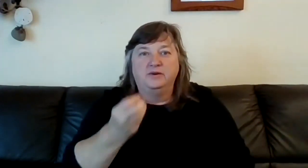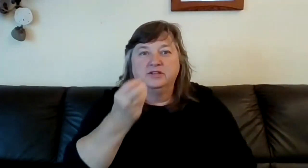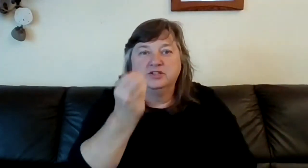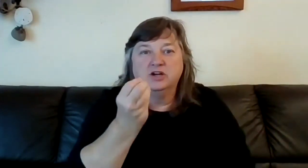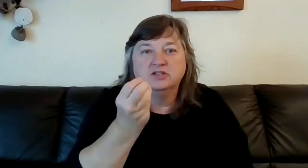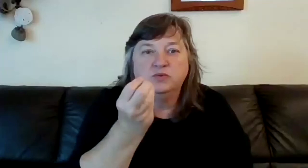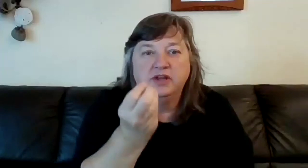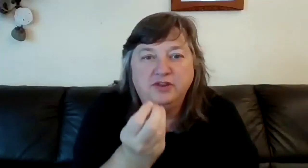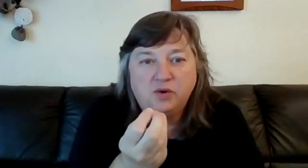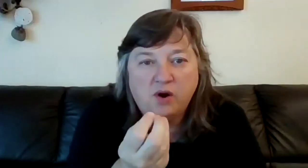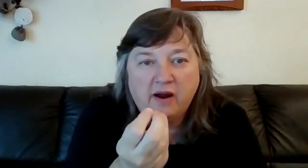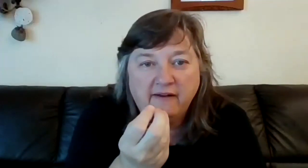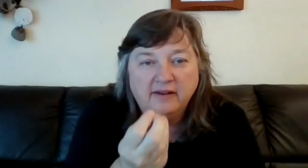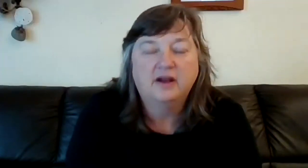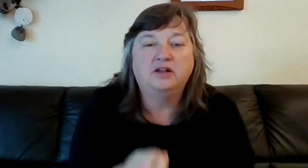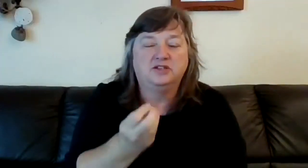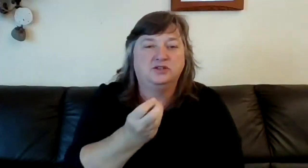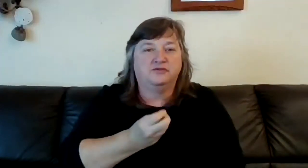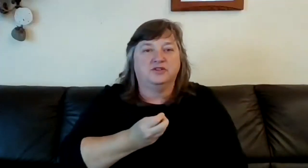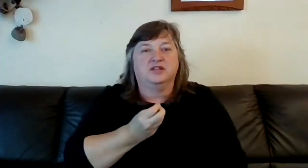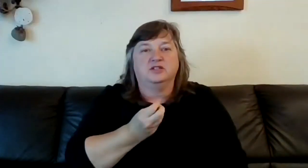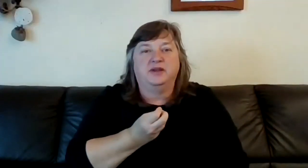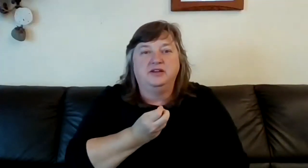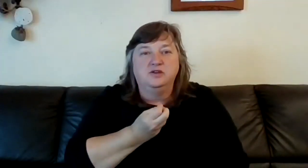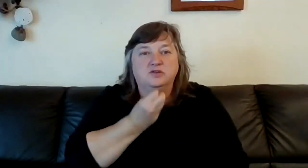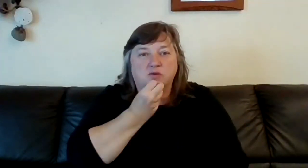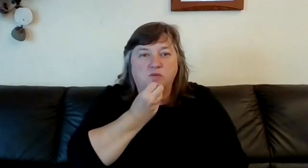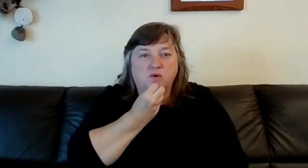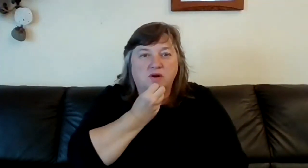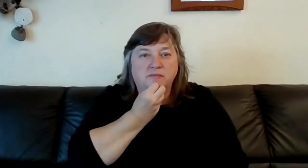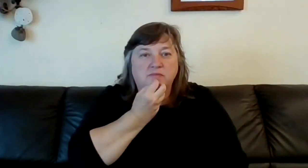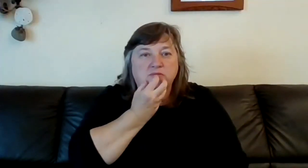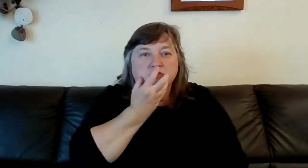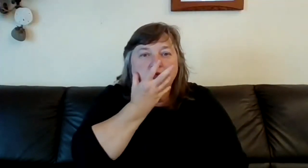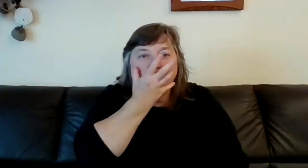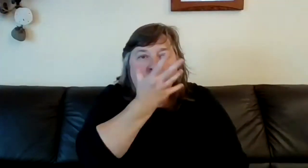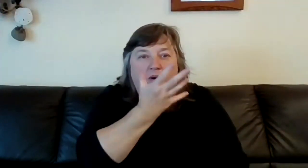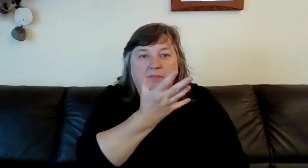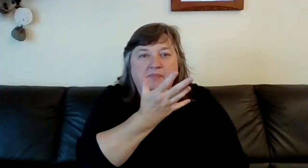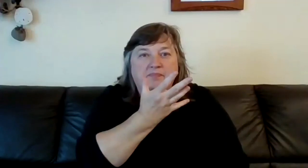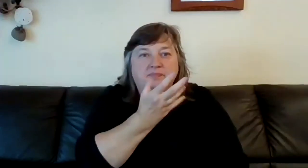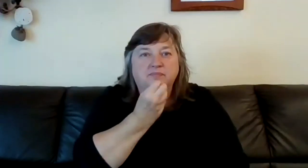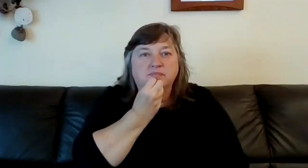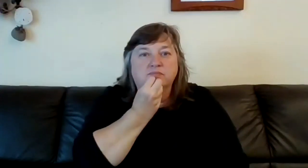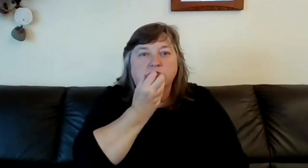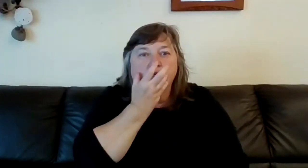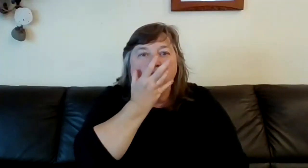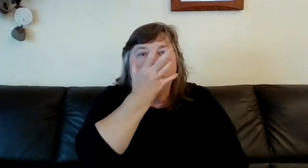which starts with your, I'll just do it first, then I'll explain. So warm, warm,